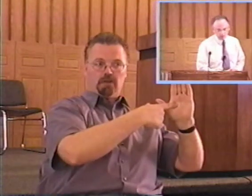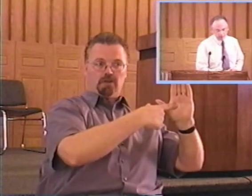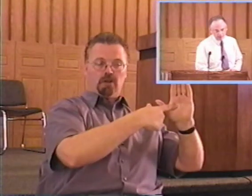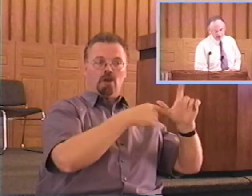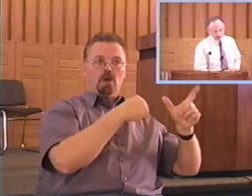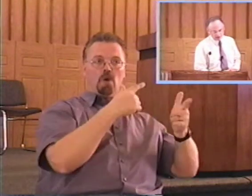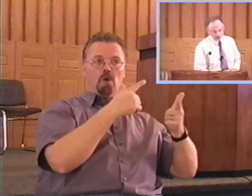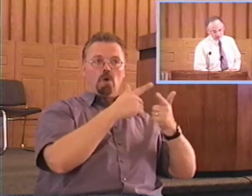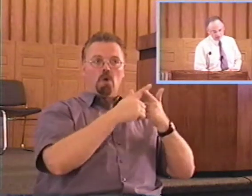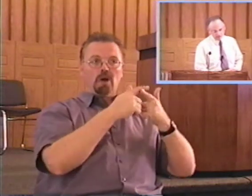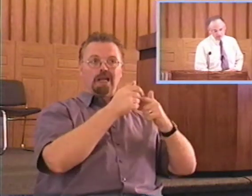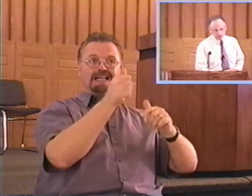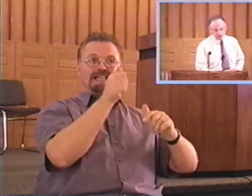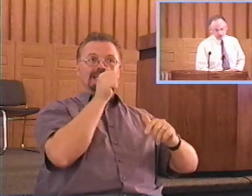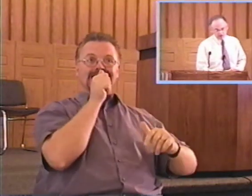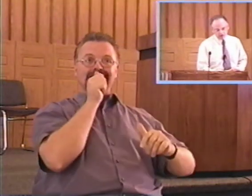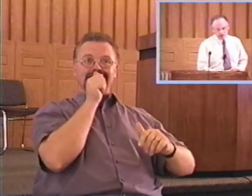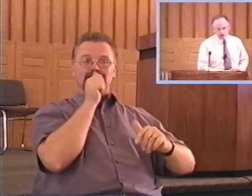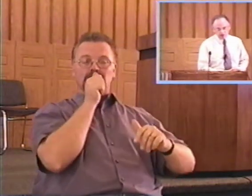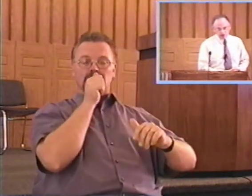hidden that will not be known.